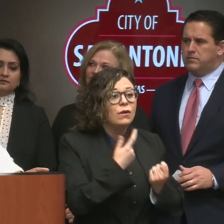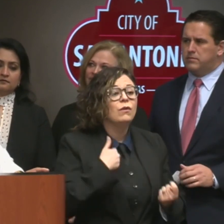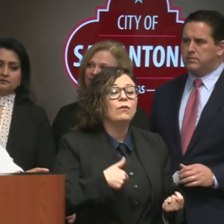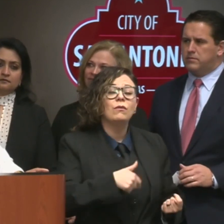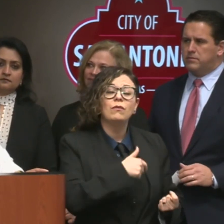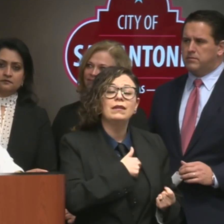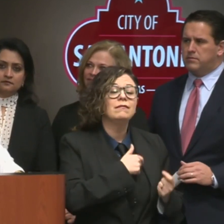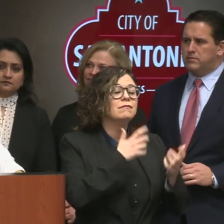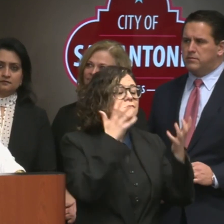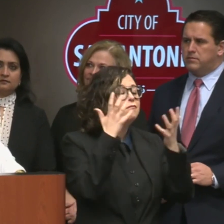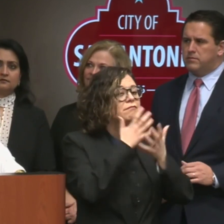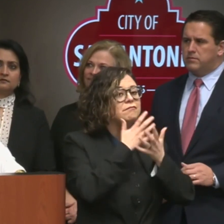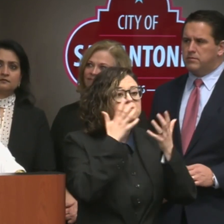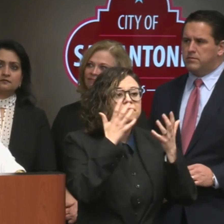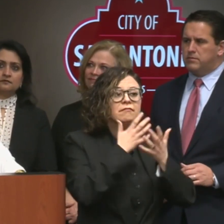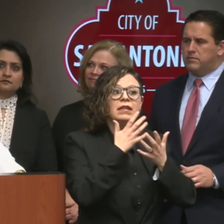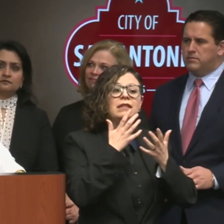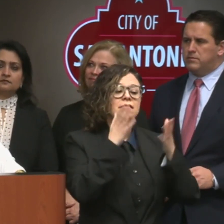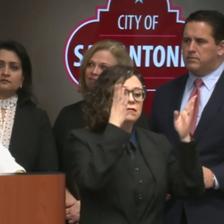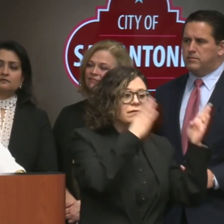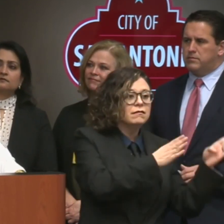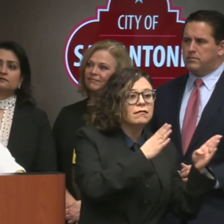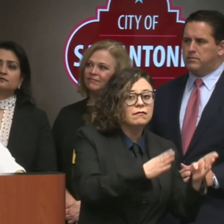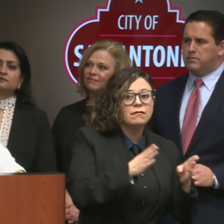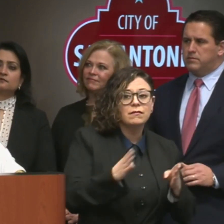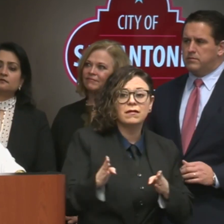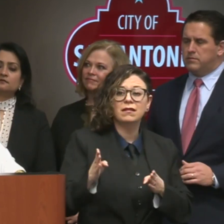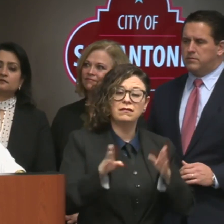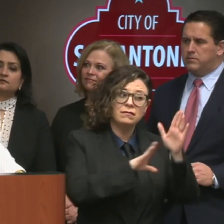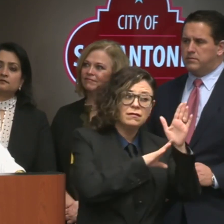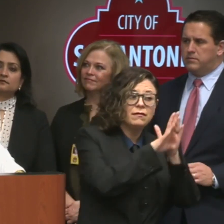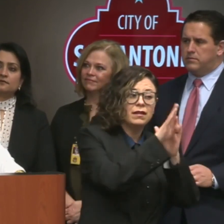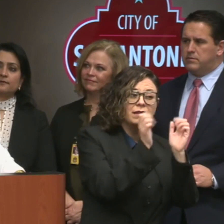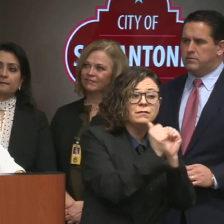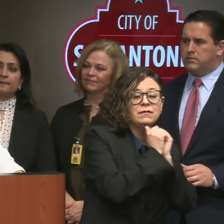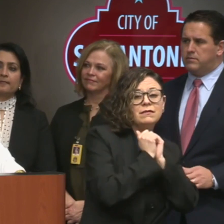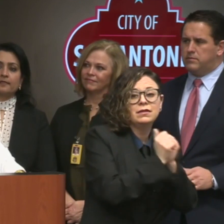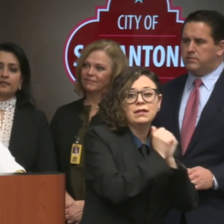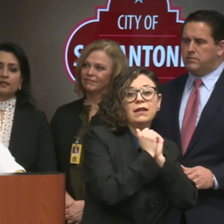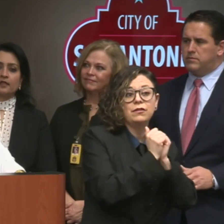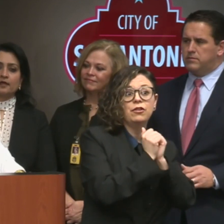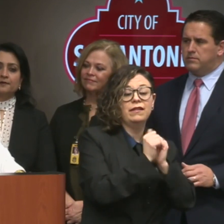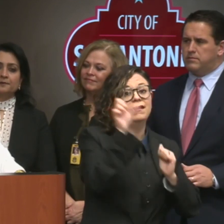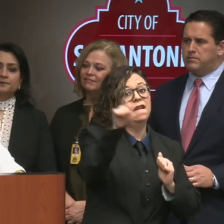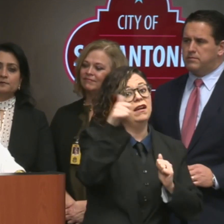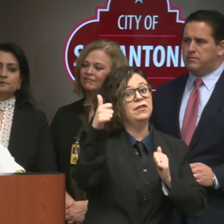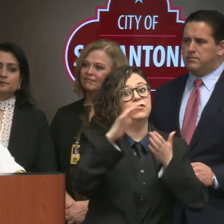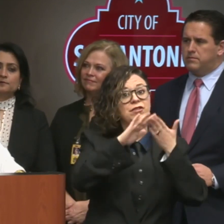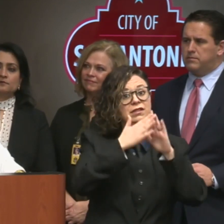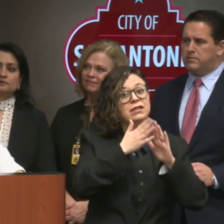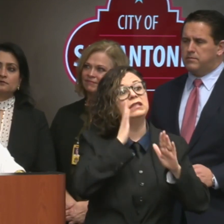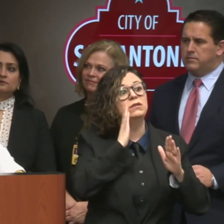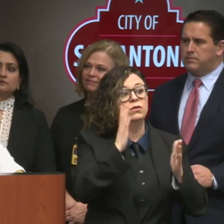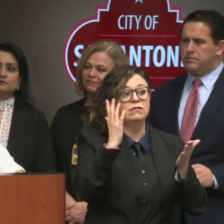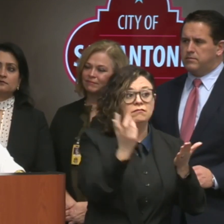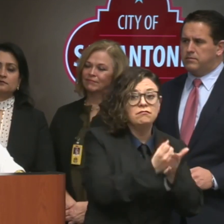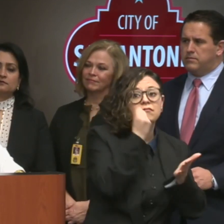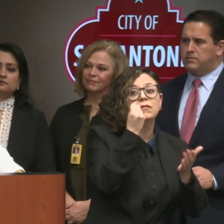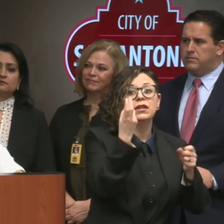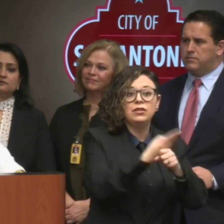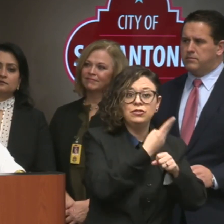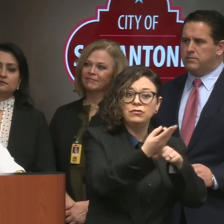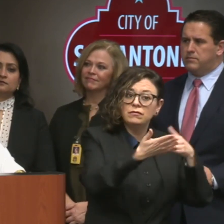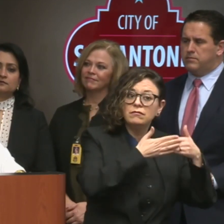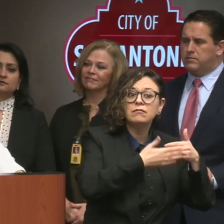wonderful template that I think will be used in other cities around the country. So between the federal, state, local